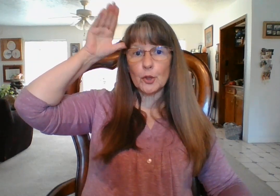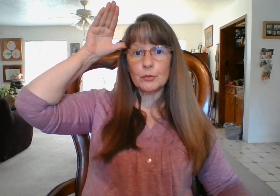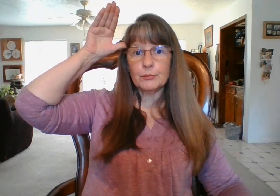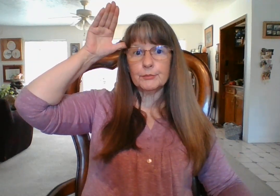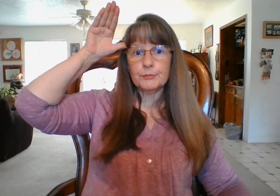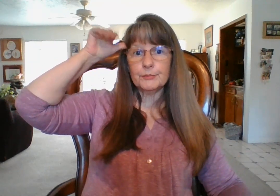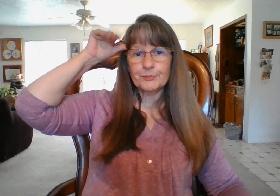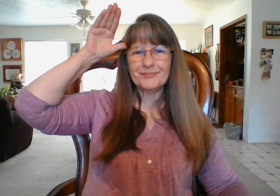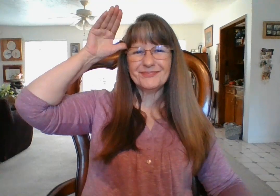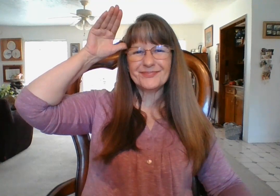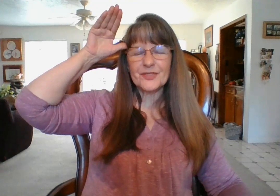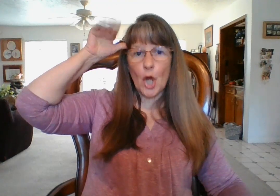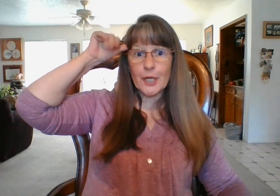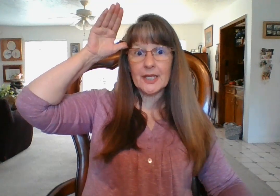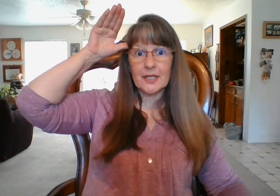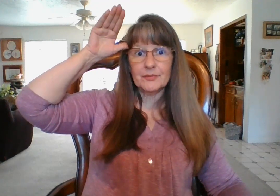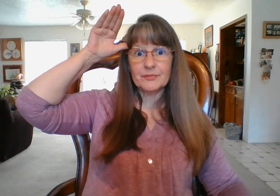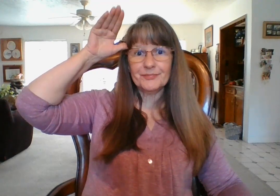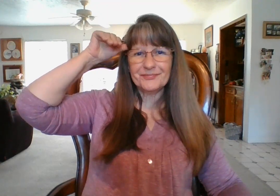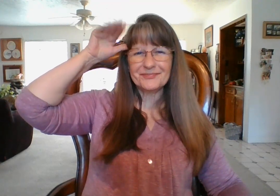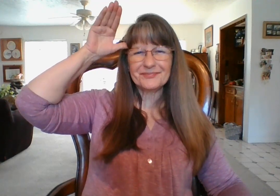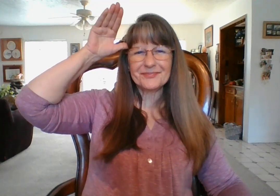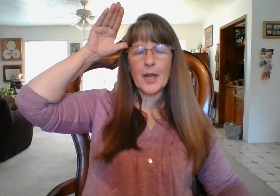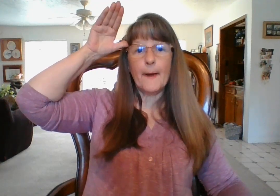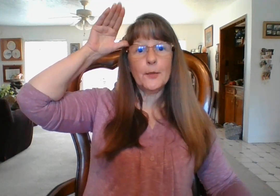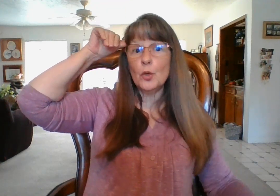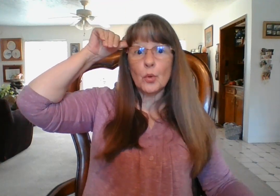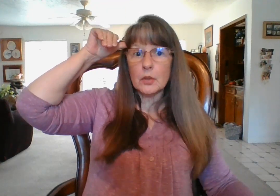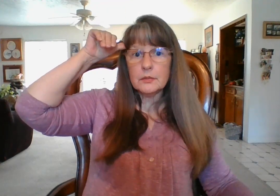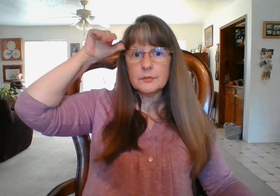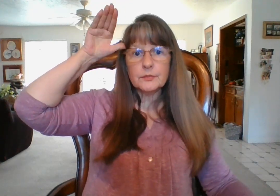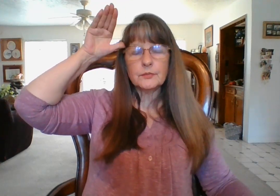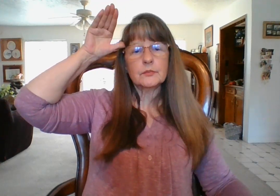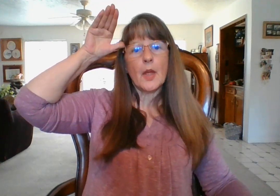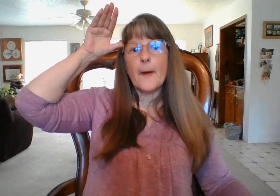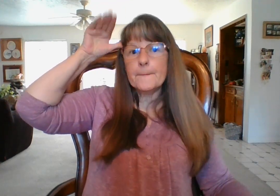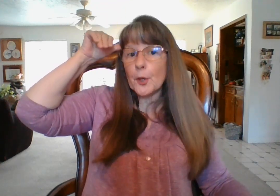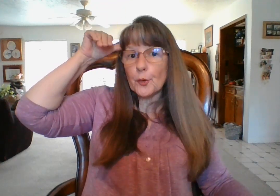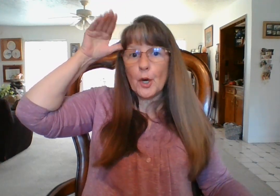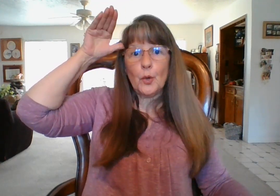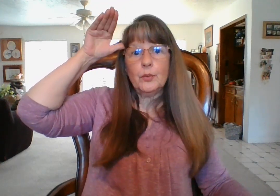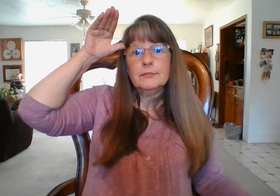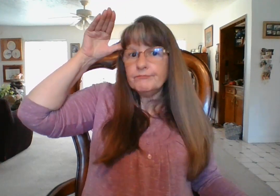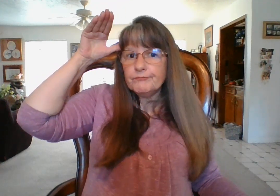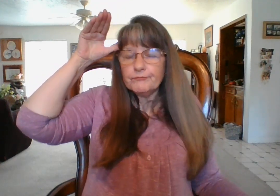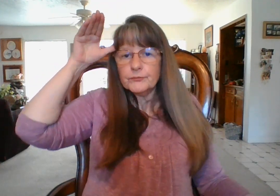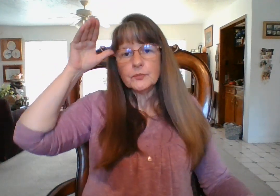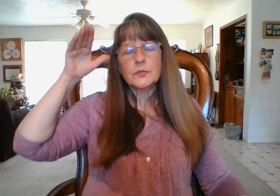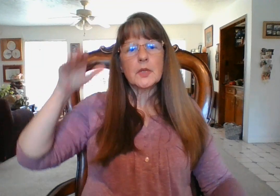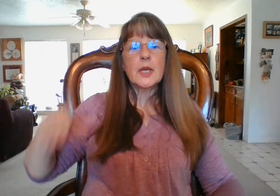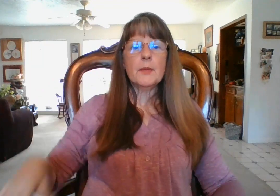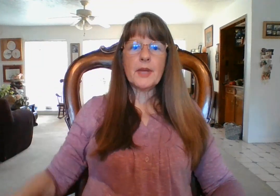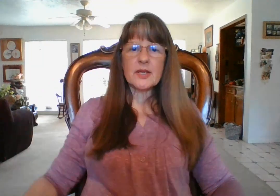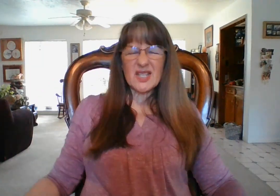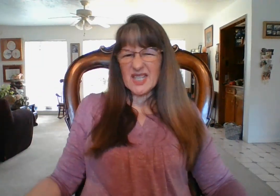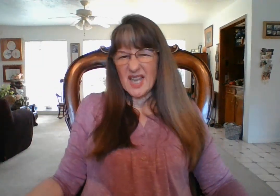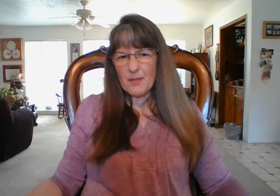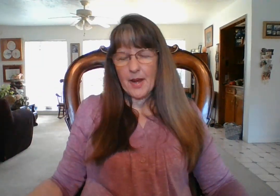Stubborn. Donkey. A mule. A burro. Because it's the same